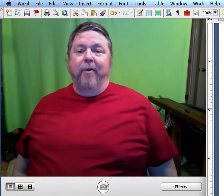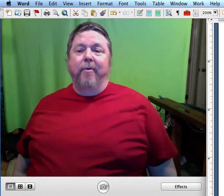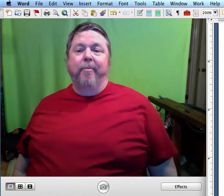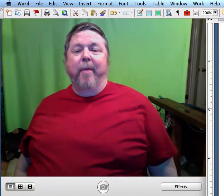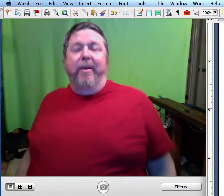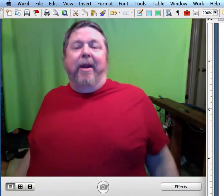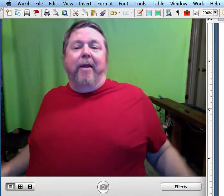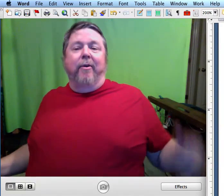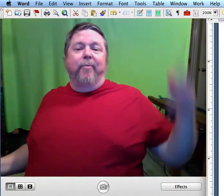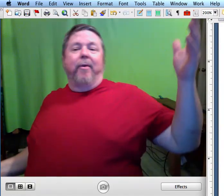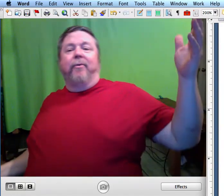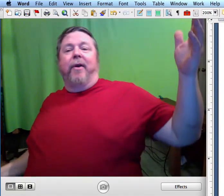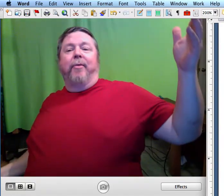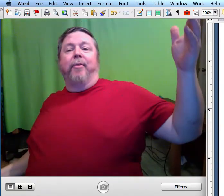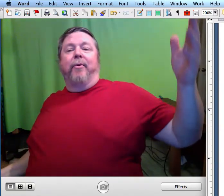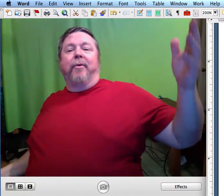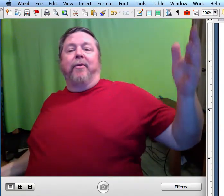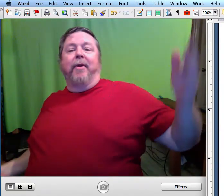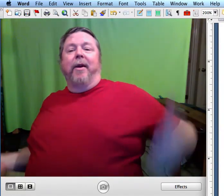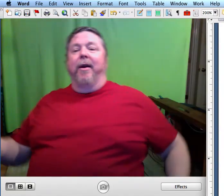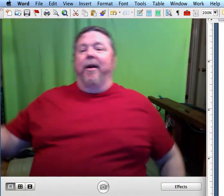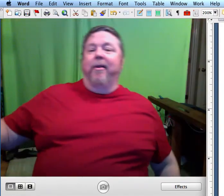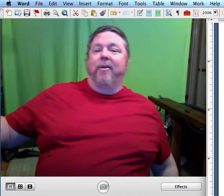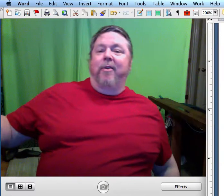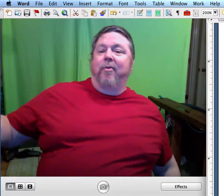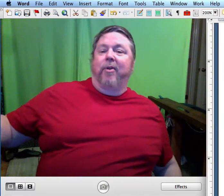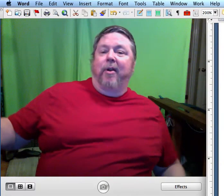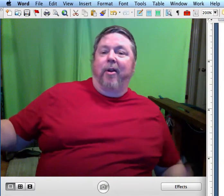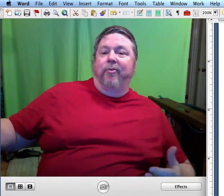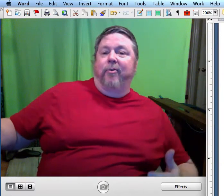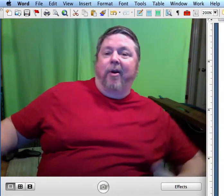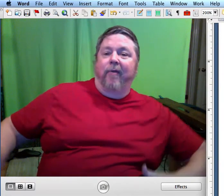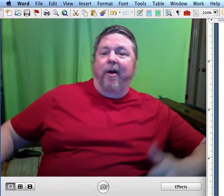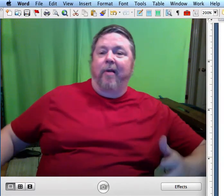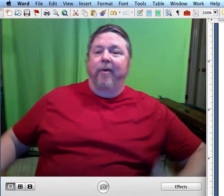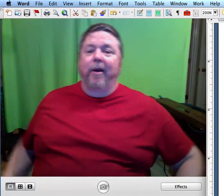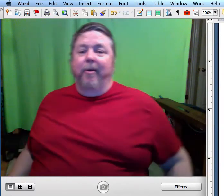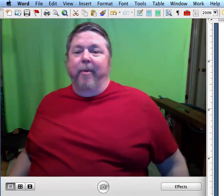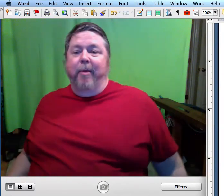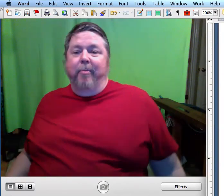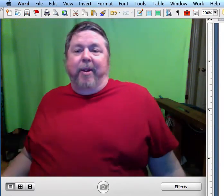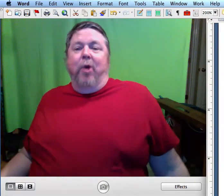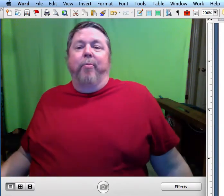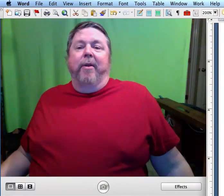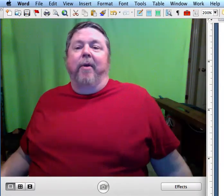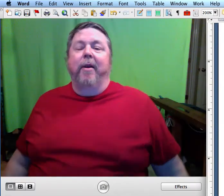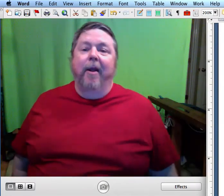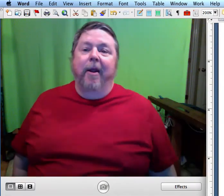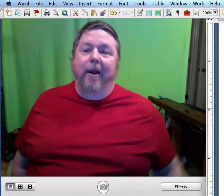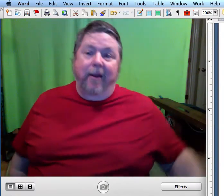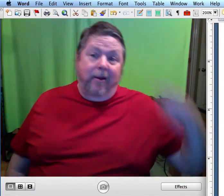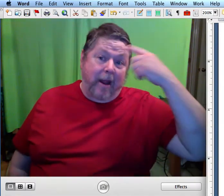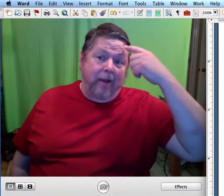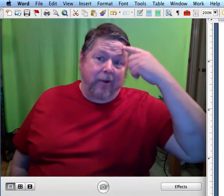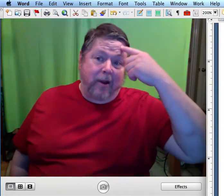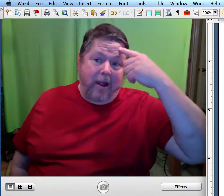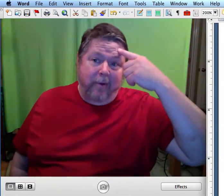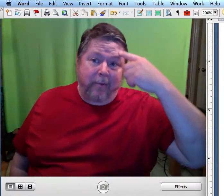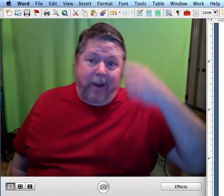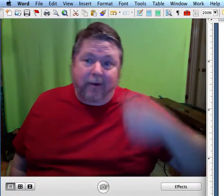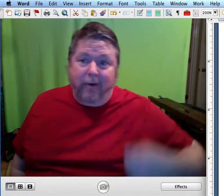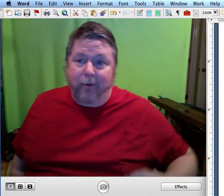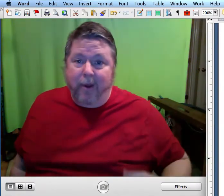So be like those models on the billboards, and don't close yourself off, but be open, right? And then that actually can